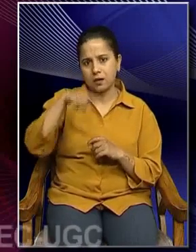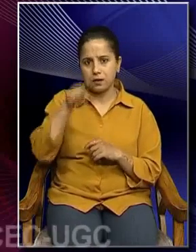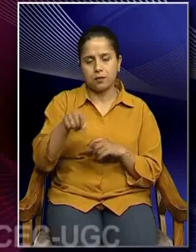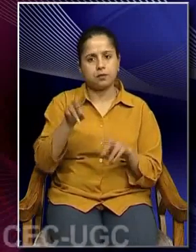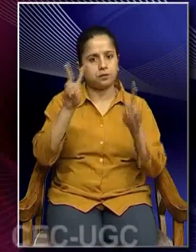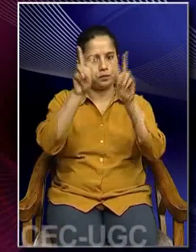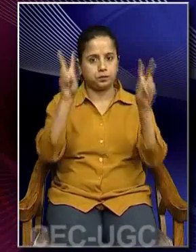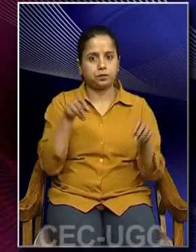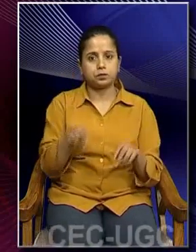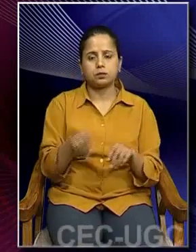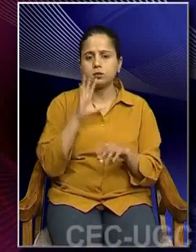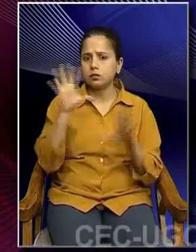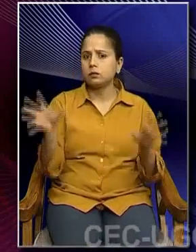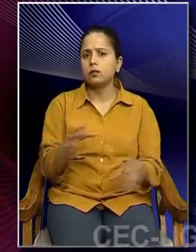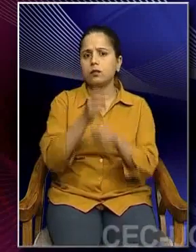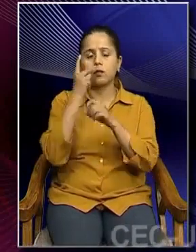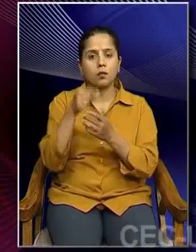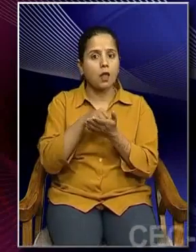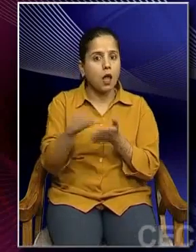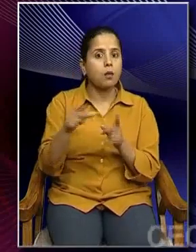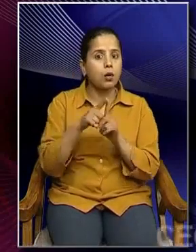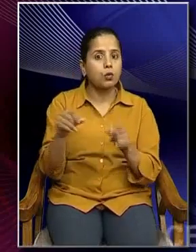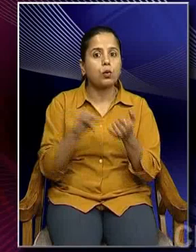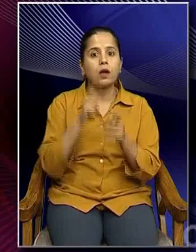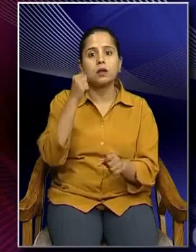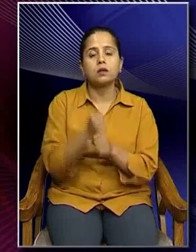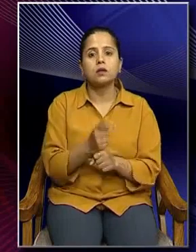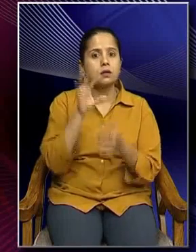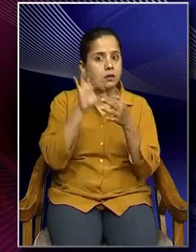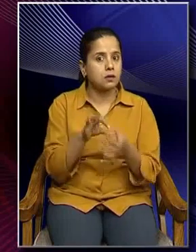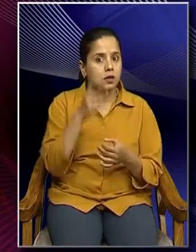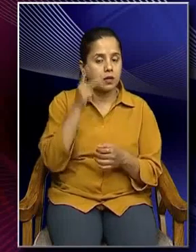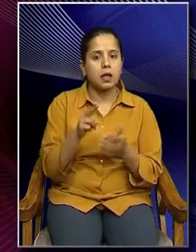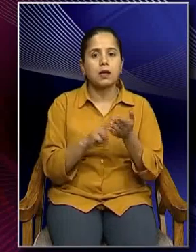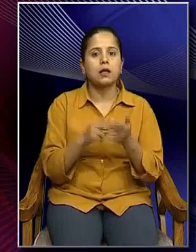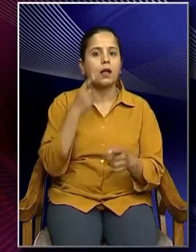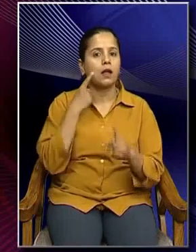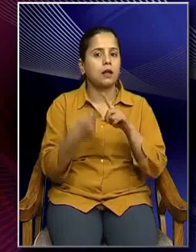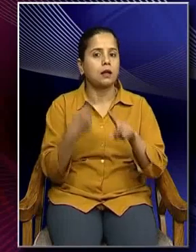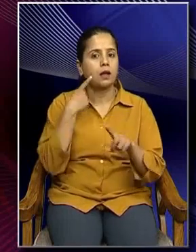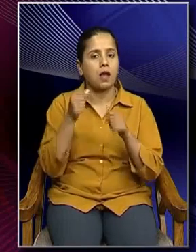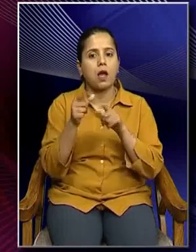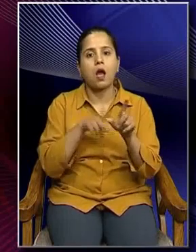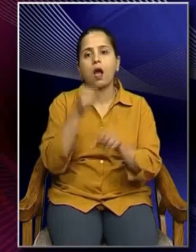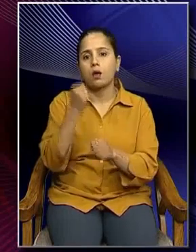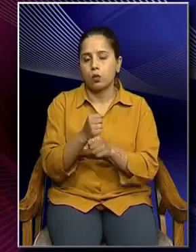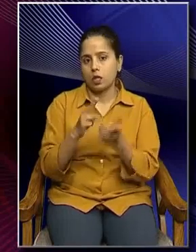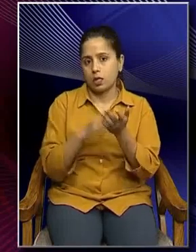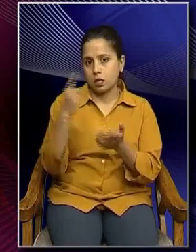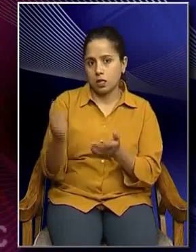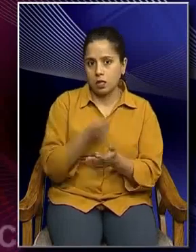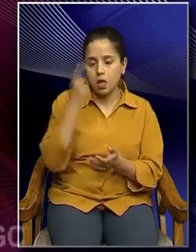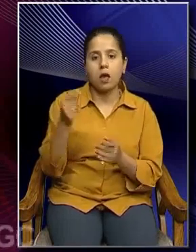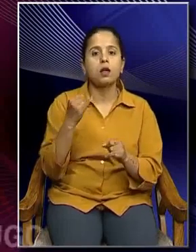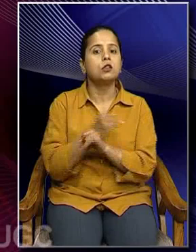the major crux of implementing SDG lies with the Niti Aayog, National Institution of